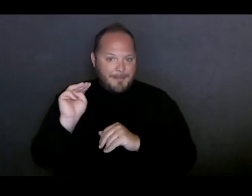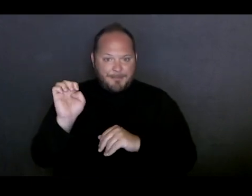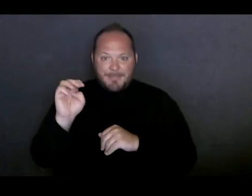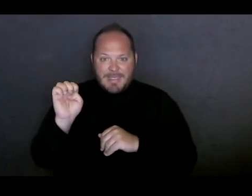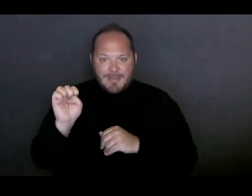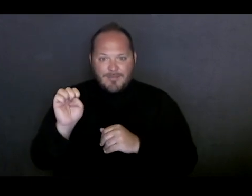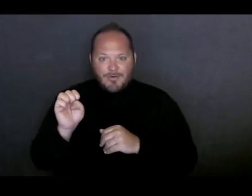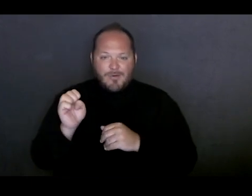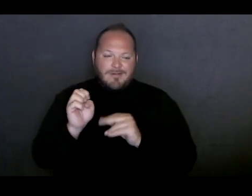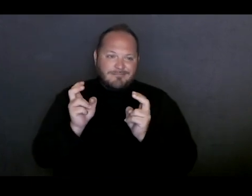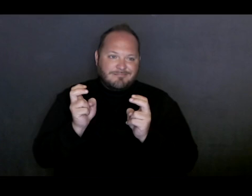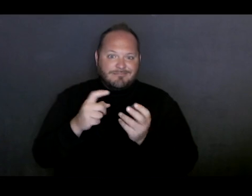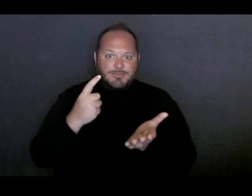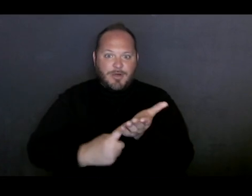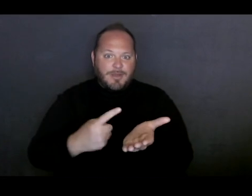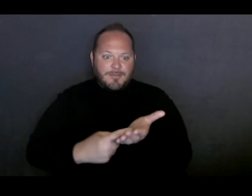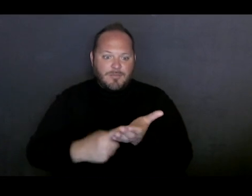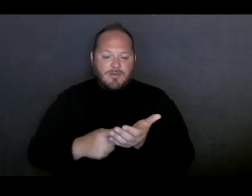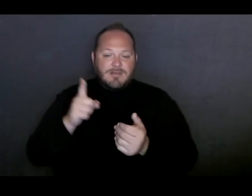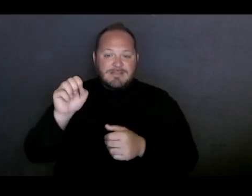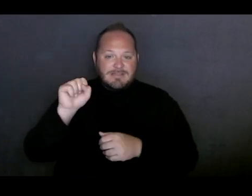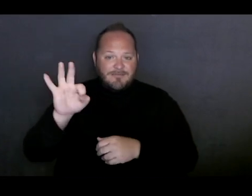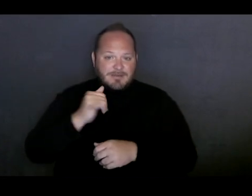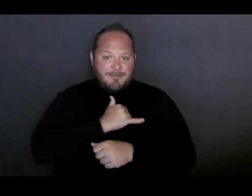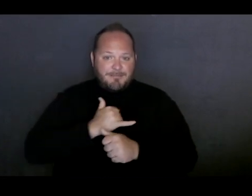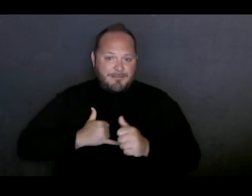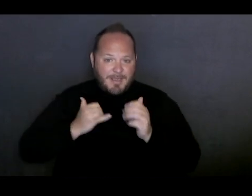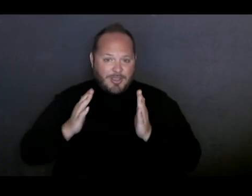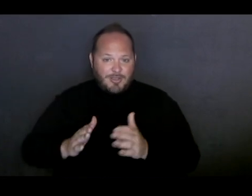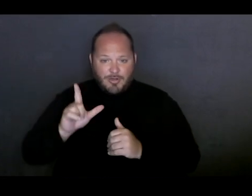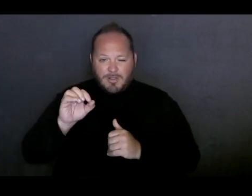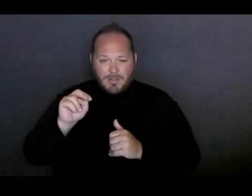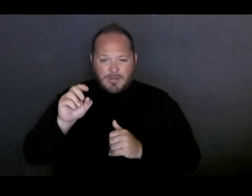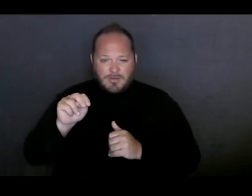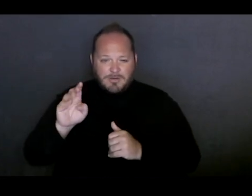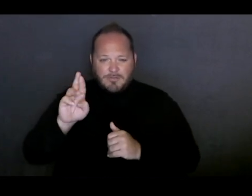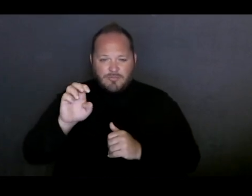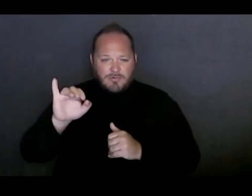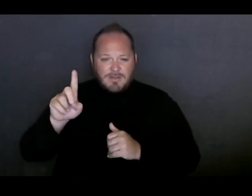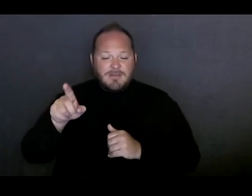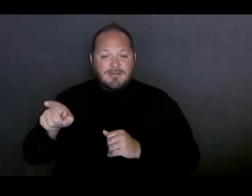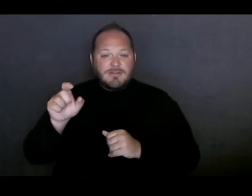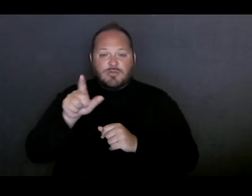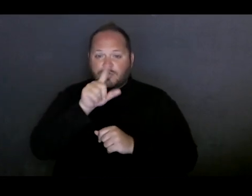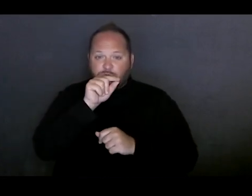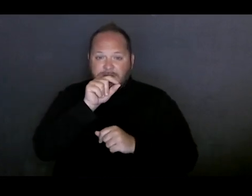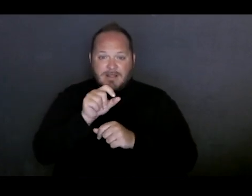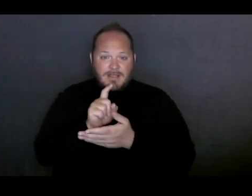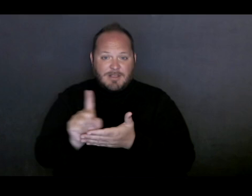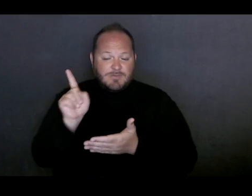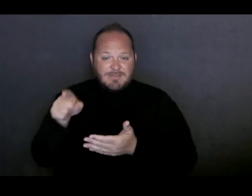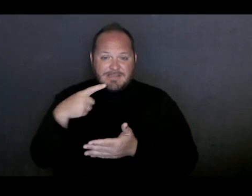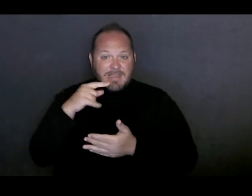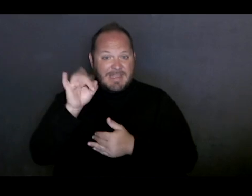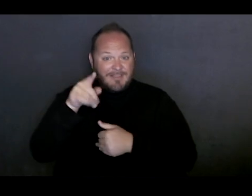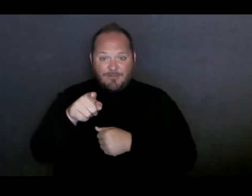San Francisco Mayor London Breed tweeted last week that if you're not vaccinated, it's likely not a matter of when you'll get